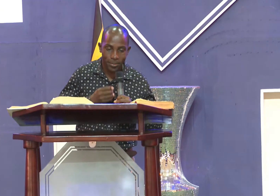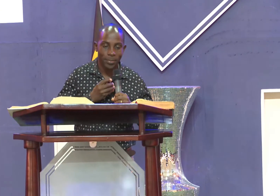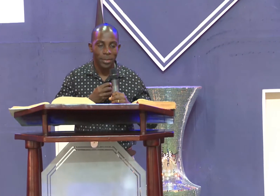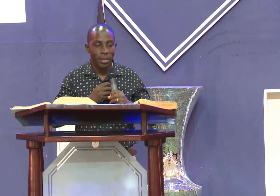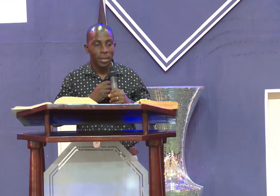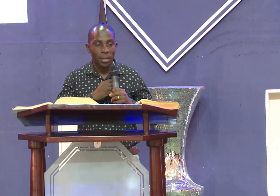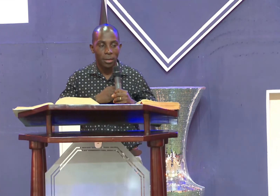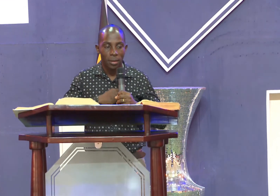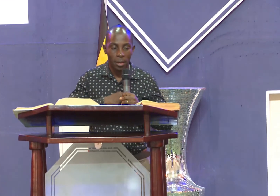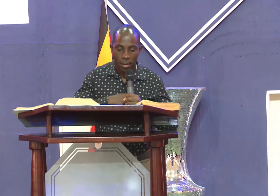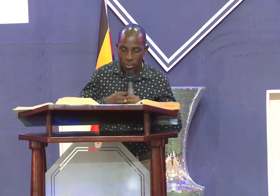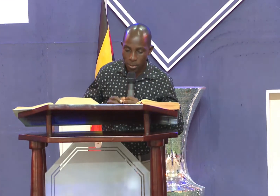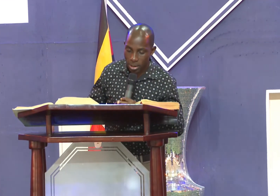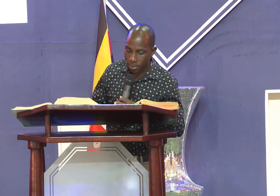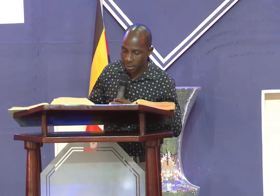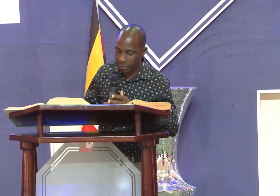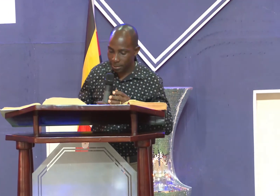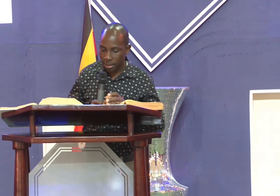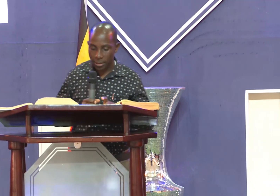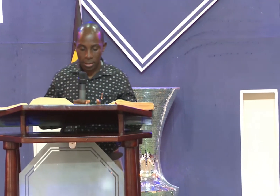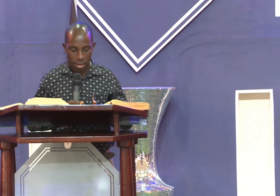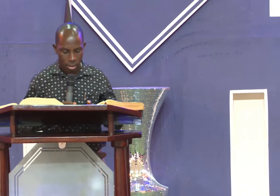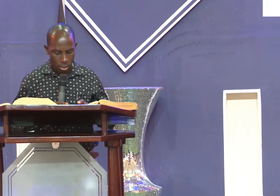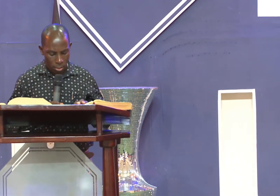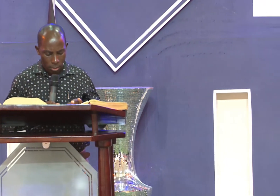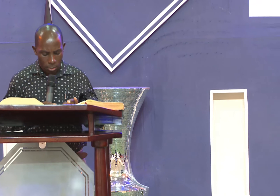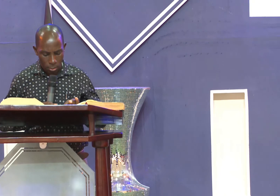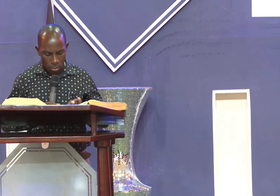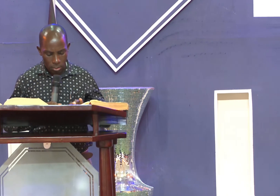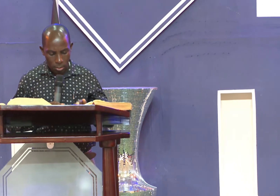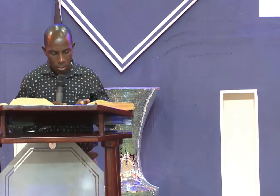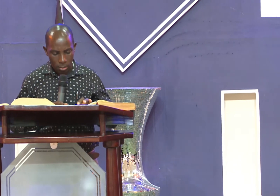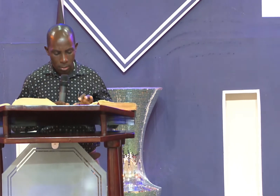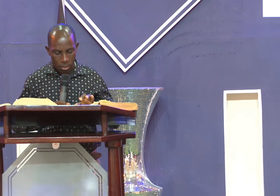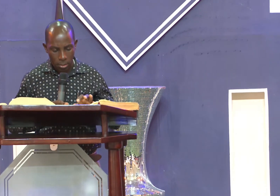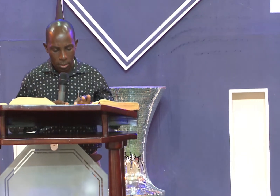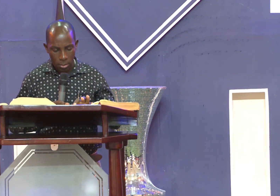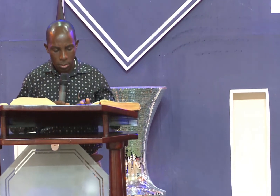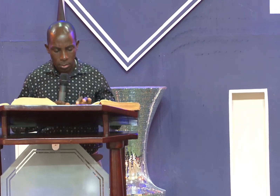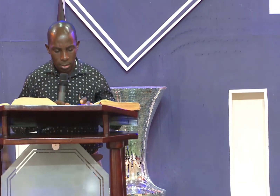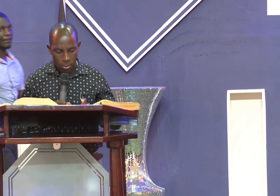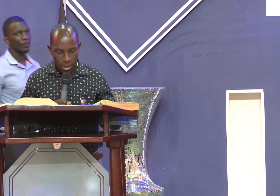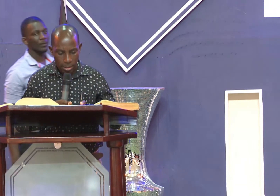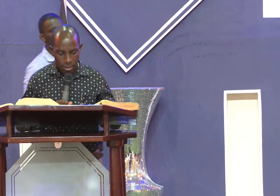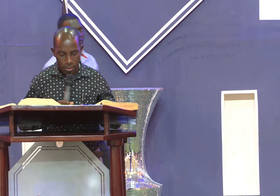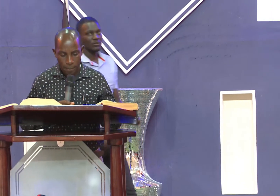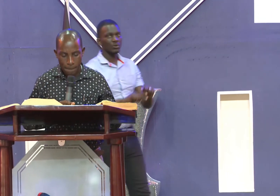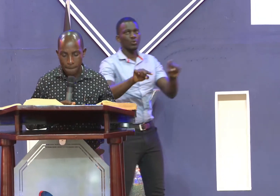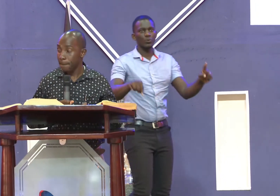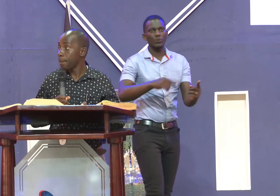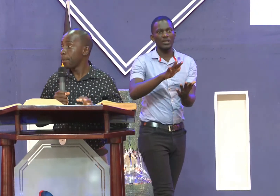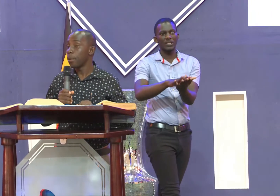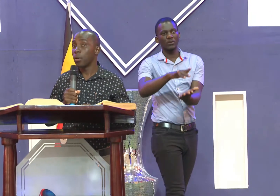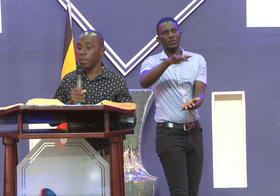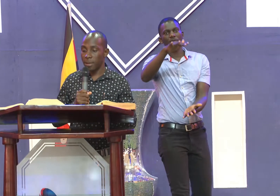Hallelujah. Amen. Tuwa mukama ekitiibwa nate. We give God the glory. Olunaku lwaleero.